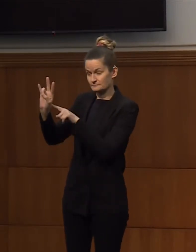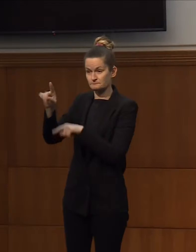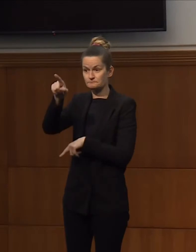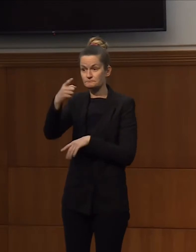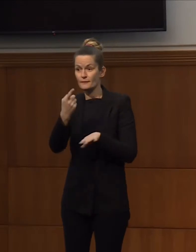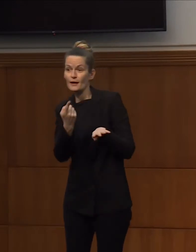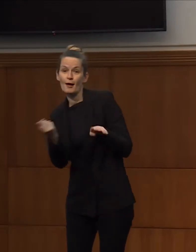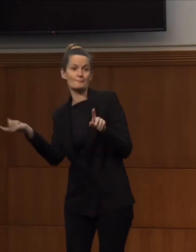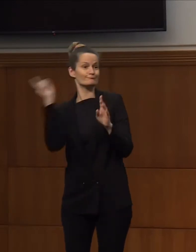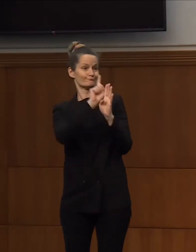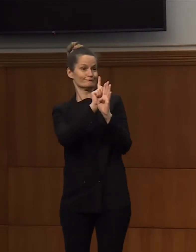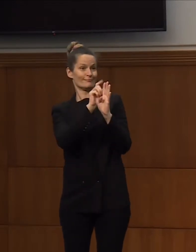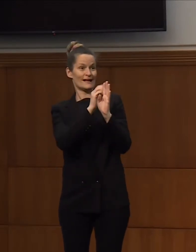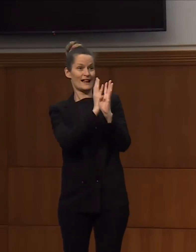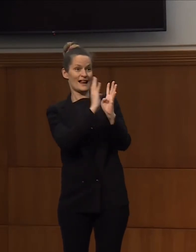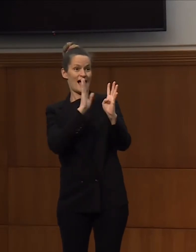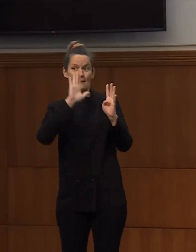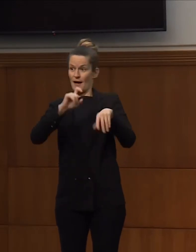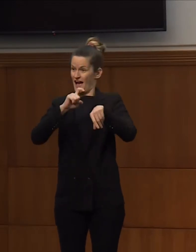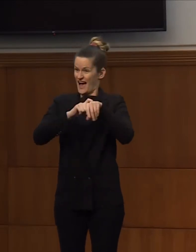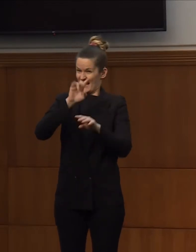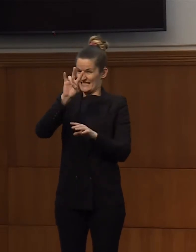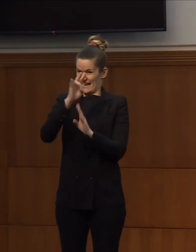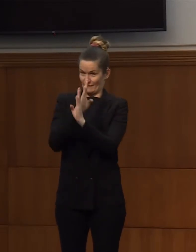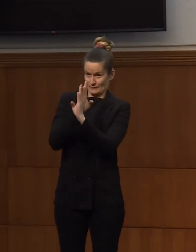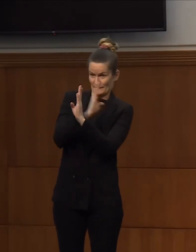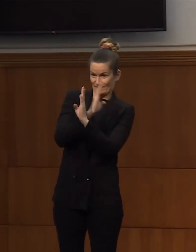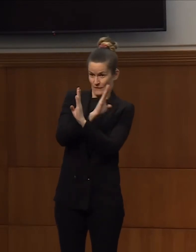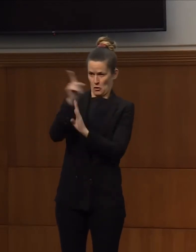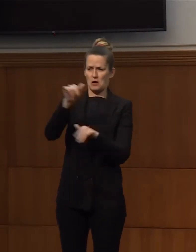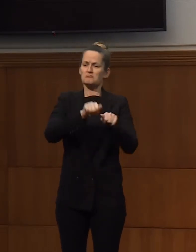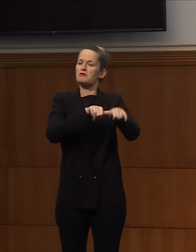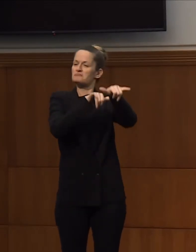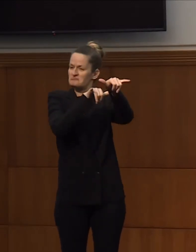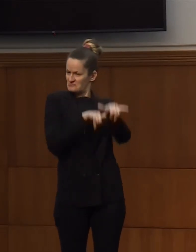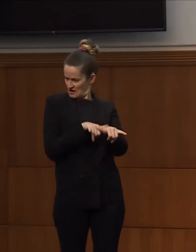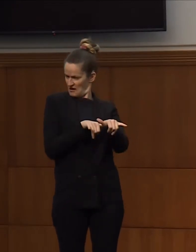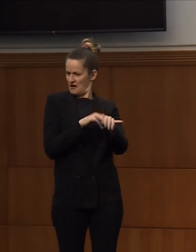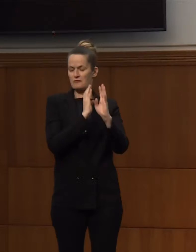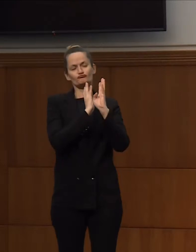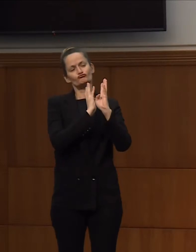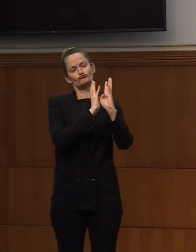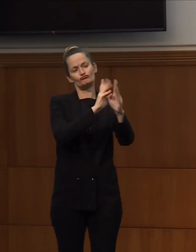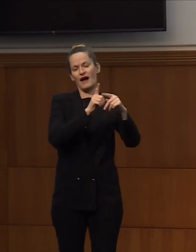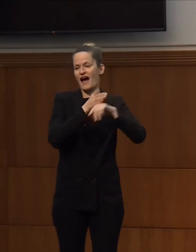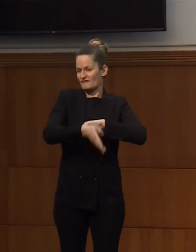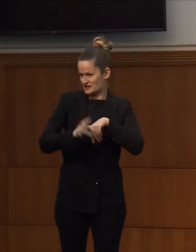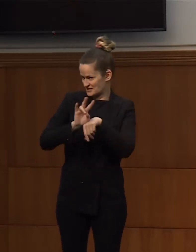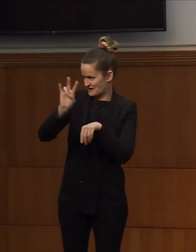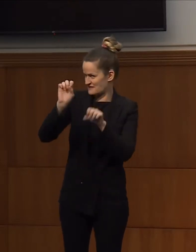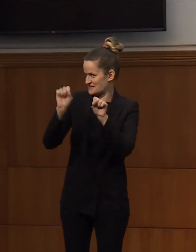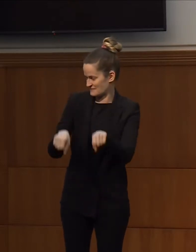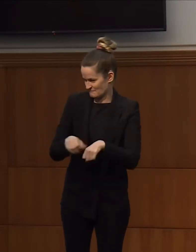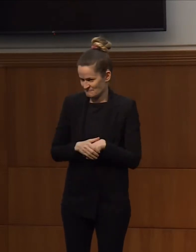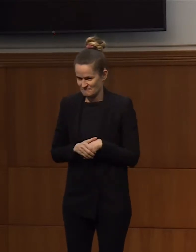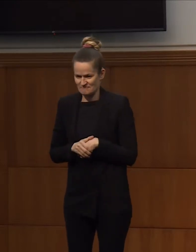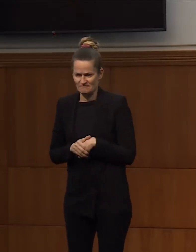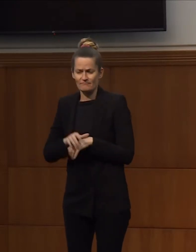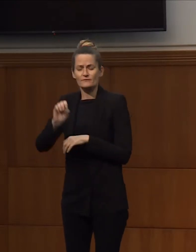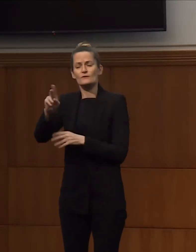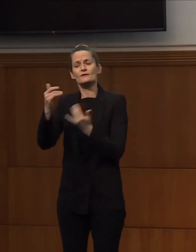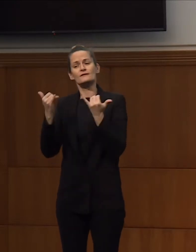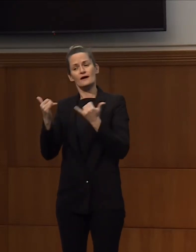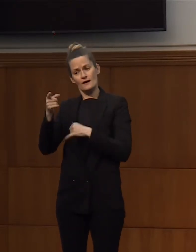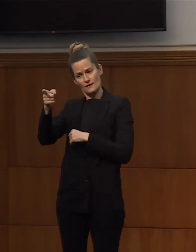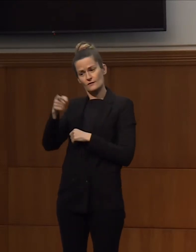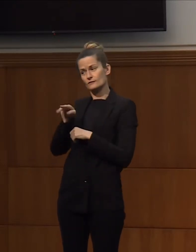Just some updates on some of the issues that we spoke about earlier today. The Wythe County Spiller Elementary School precinct, their power was